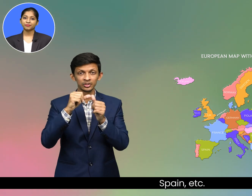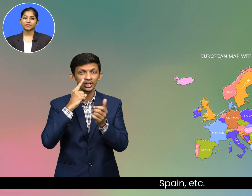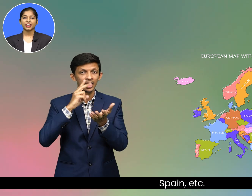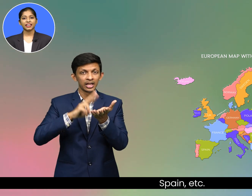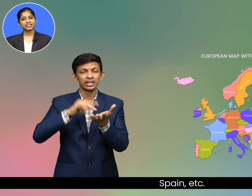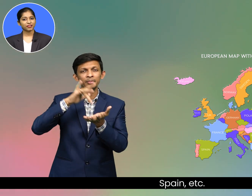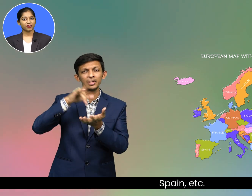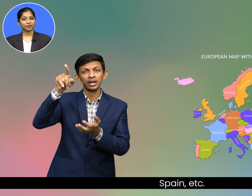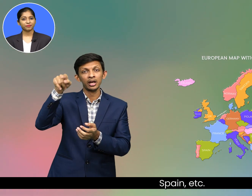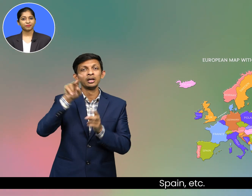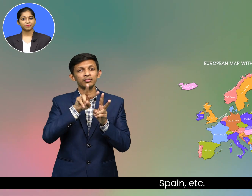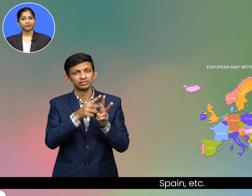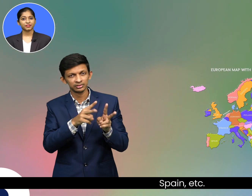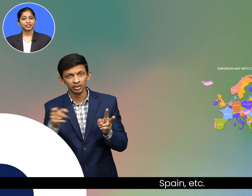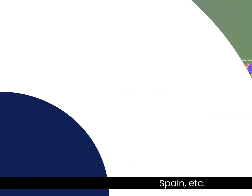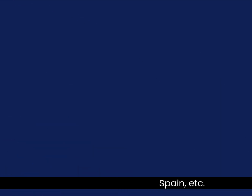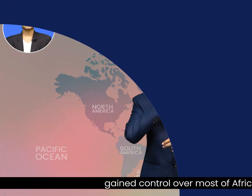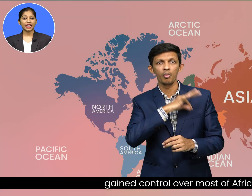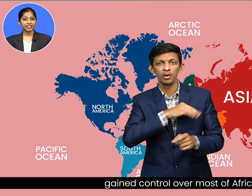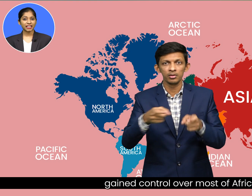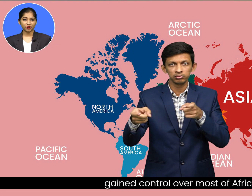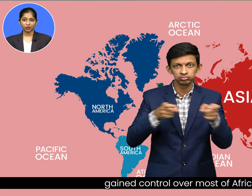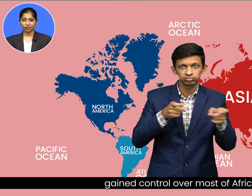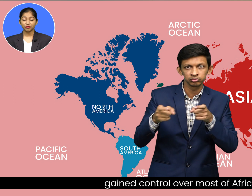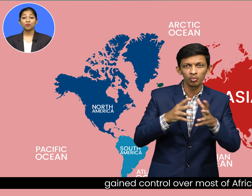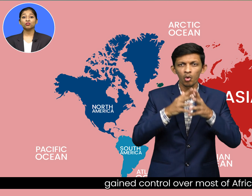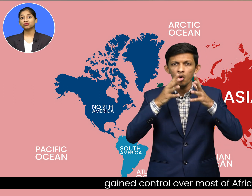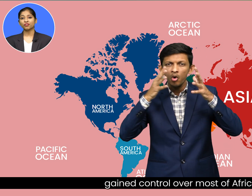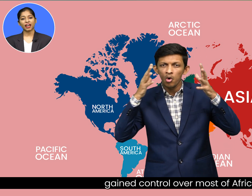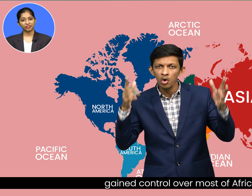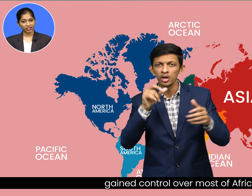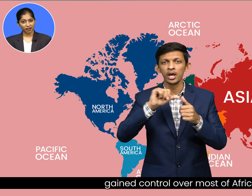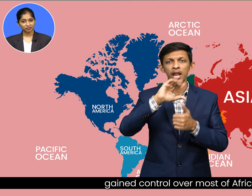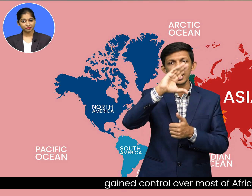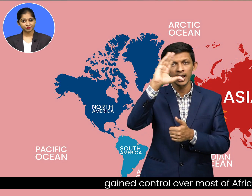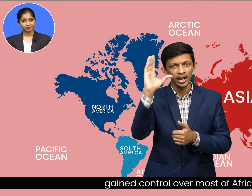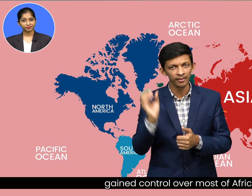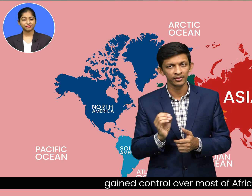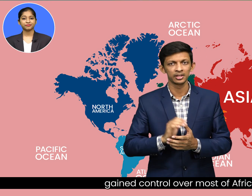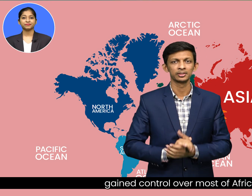Spain, etc. gained control over most of Africa,